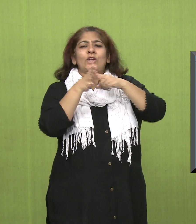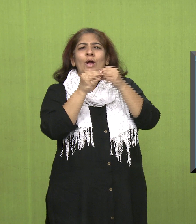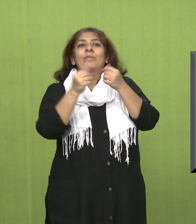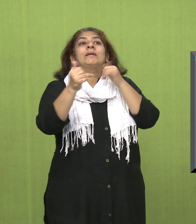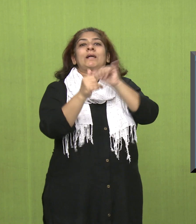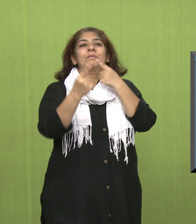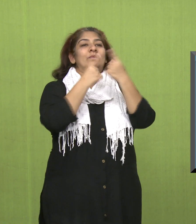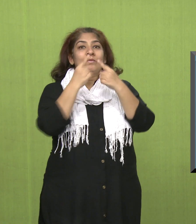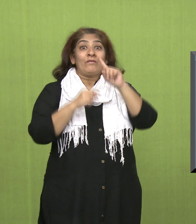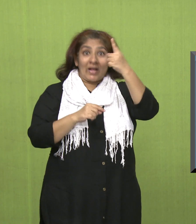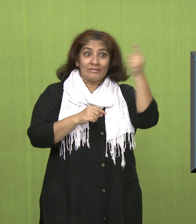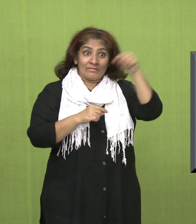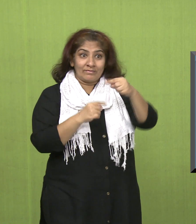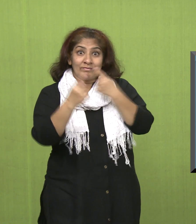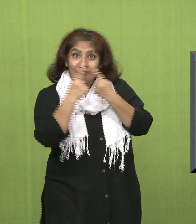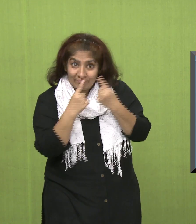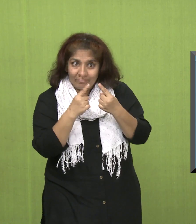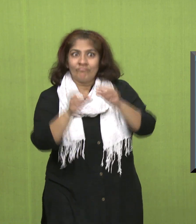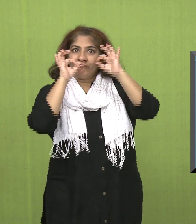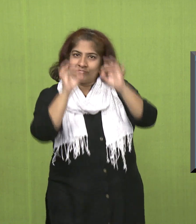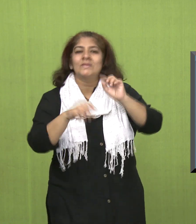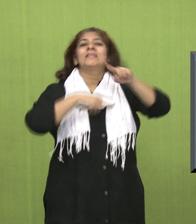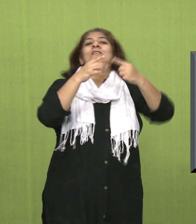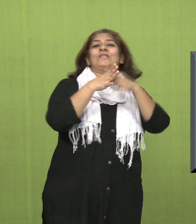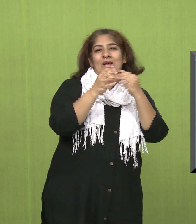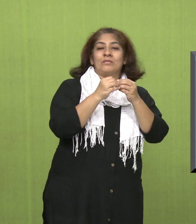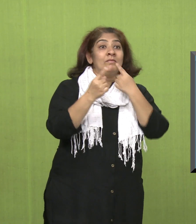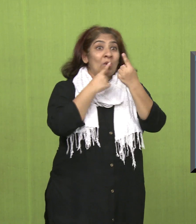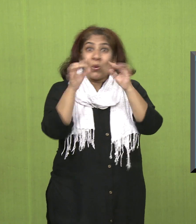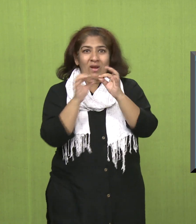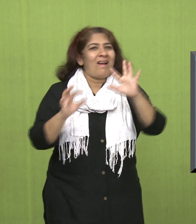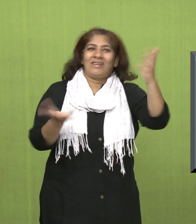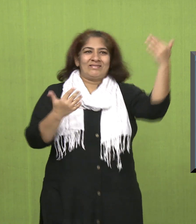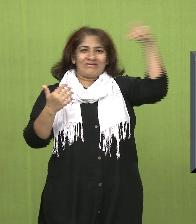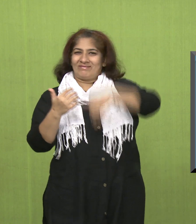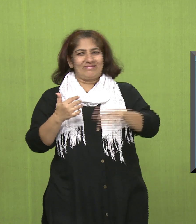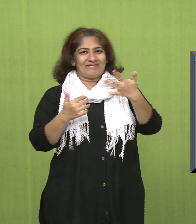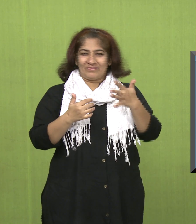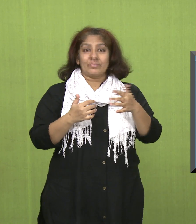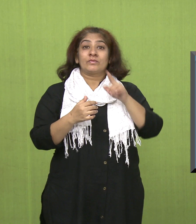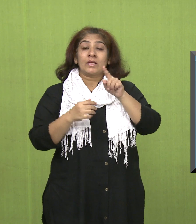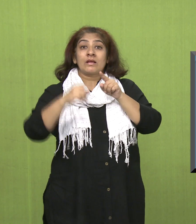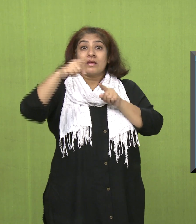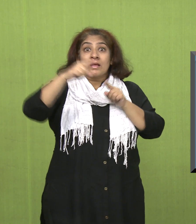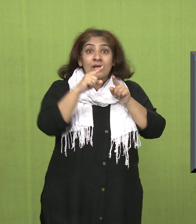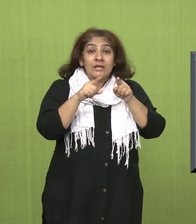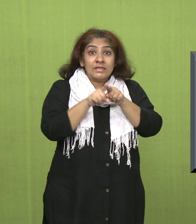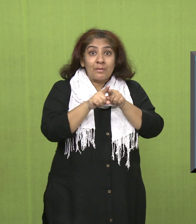meet them, we talk to the person, we call the person to our office at the workplace, because without talking you